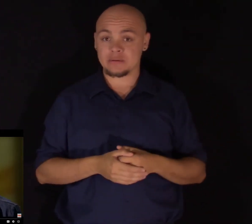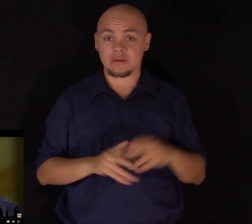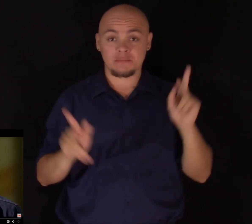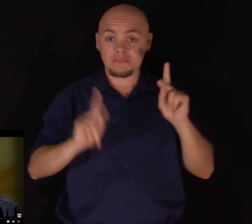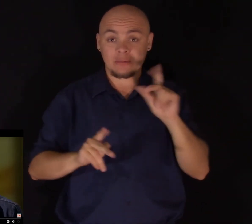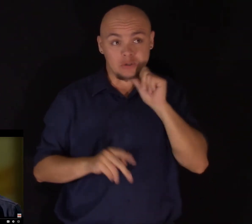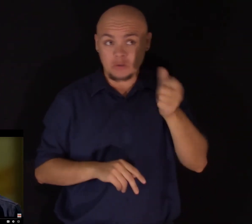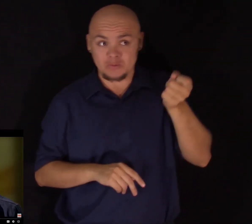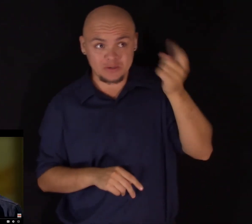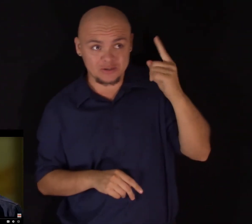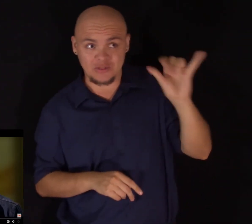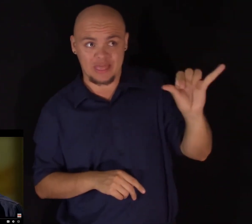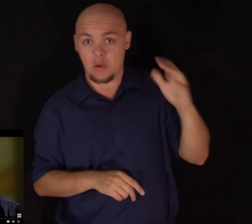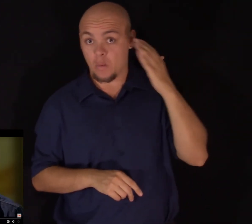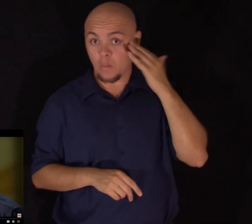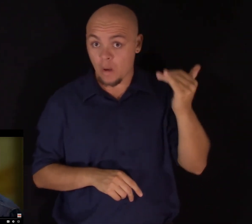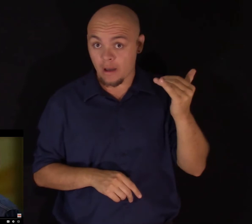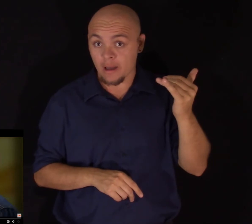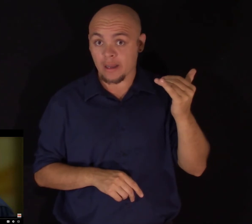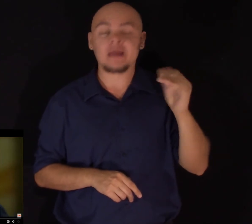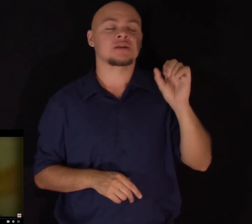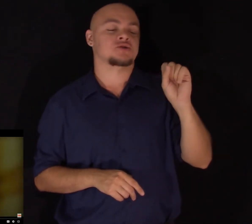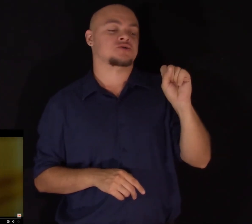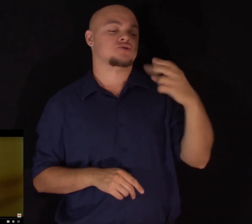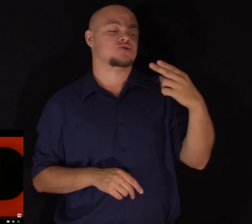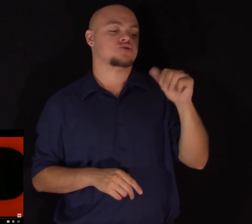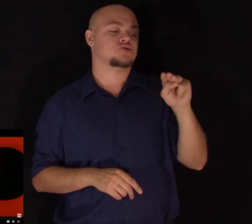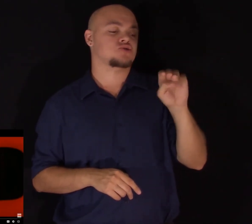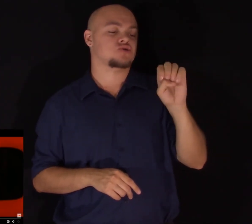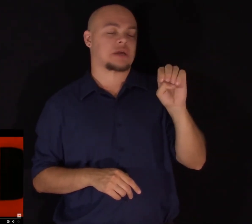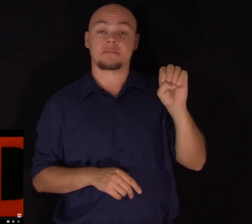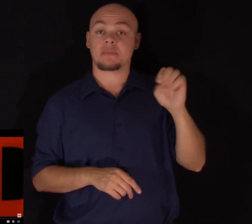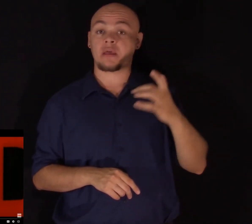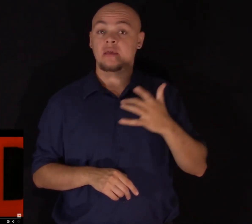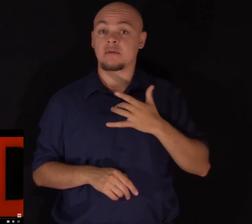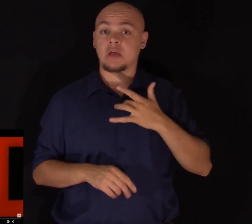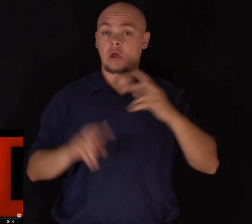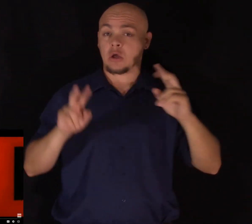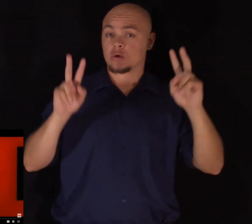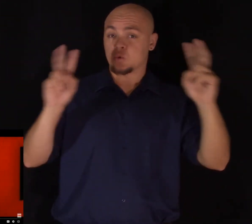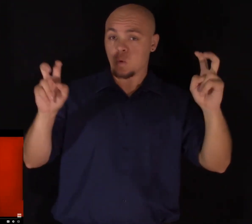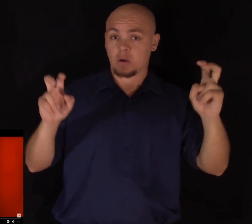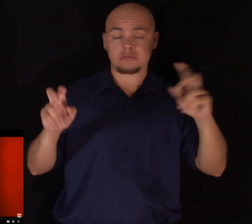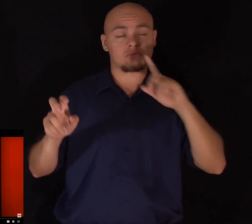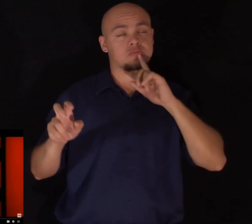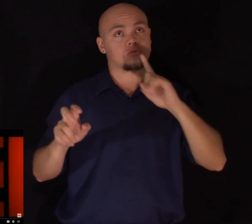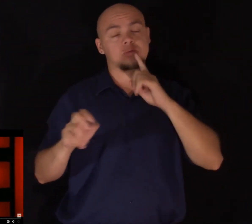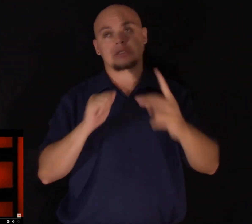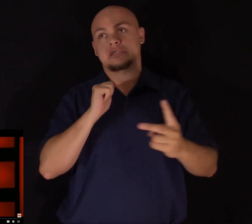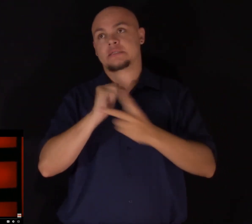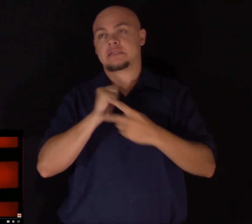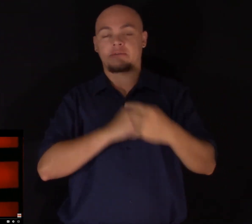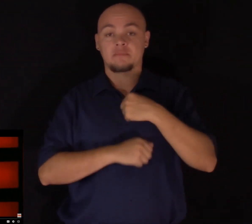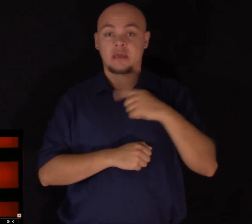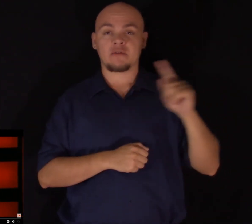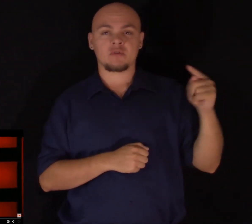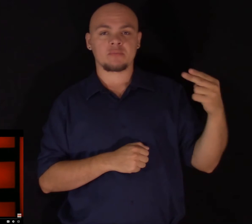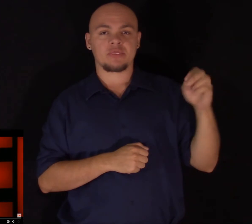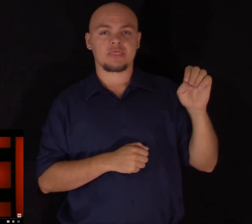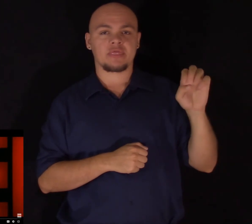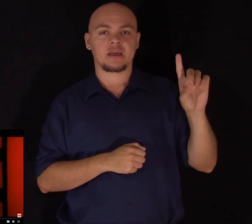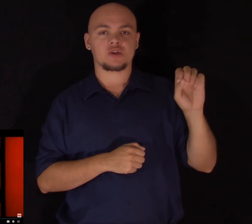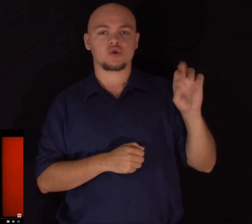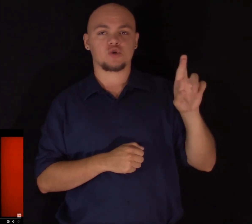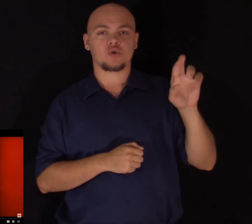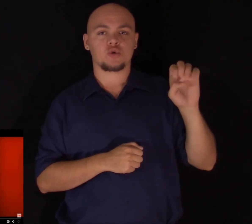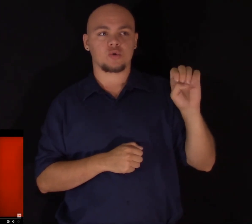that because of shame. There's a great quote that saved me this past year by Theodore Roosevelt. A lot